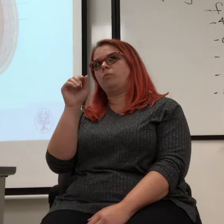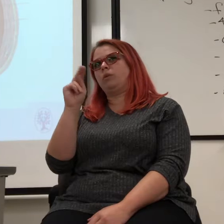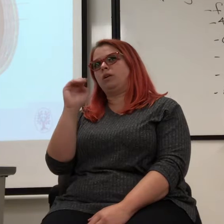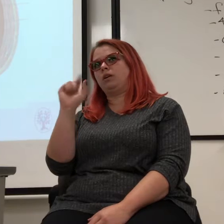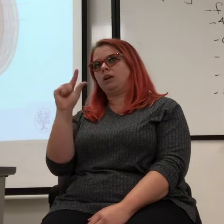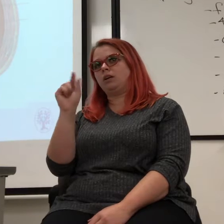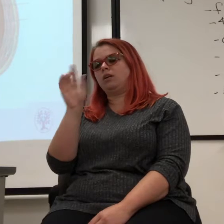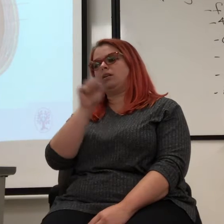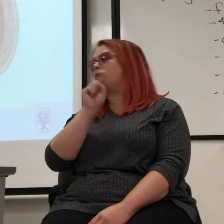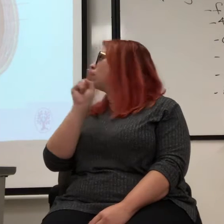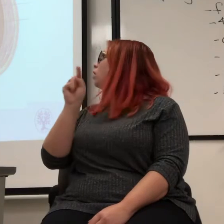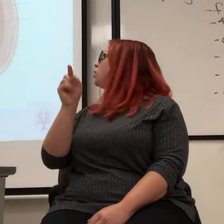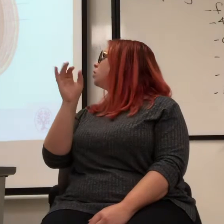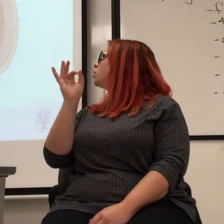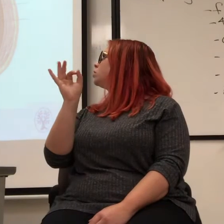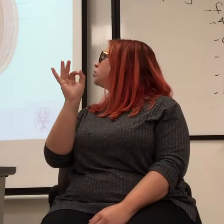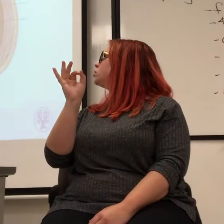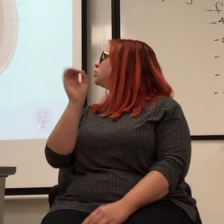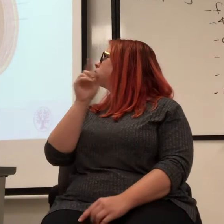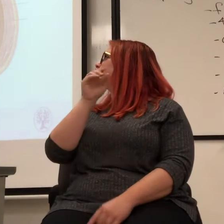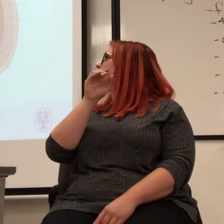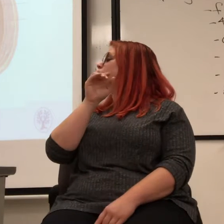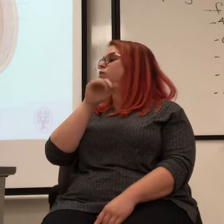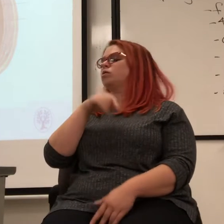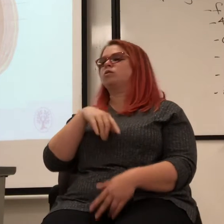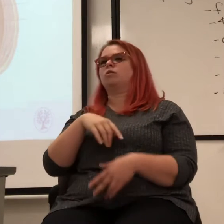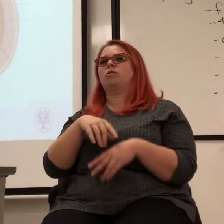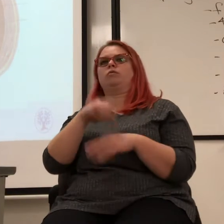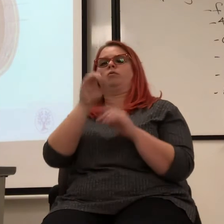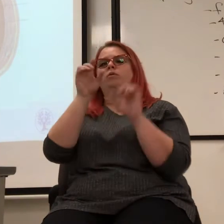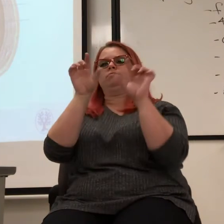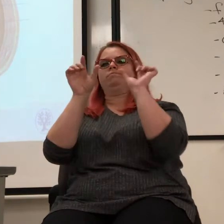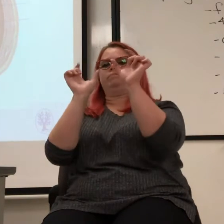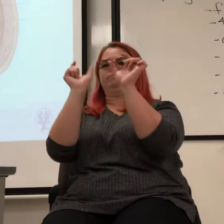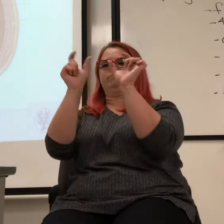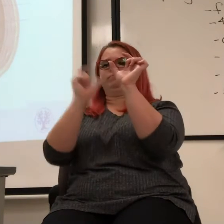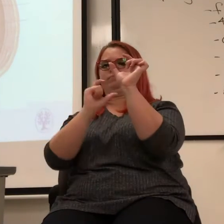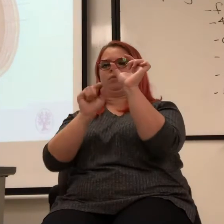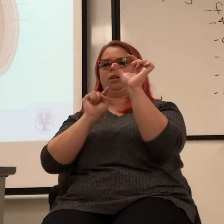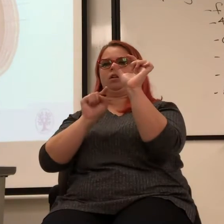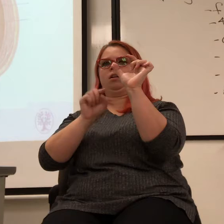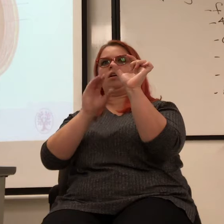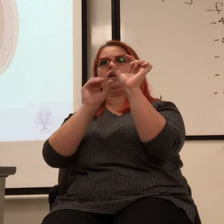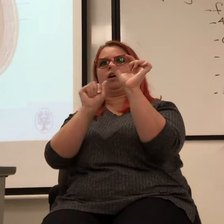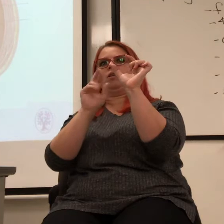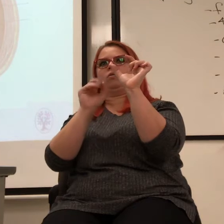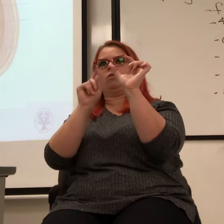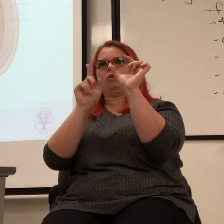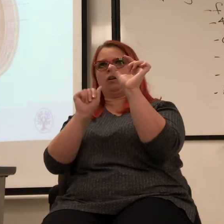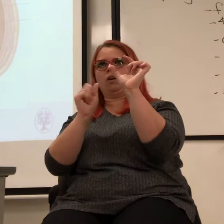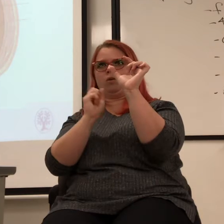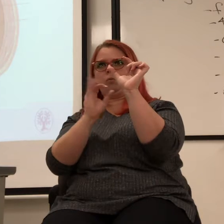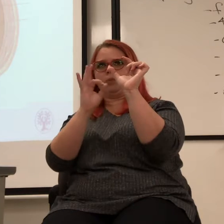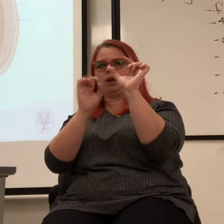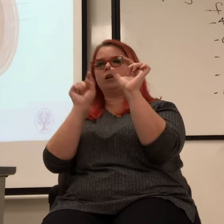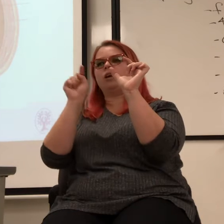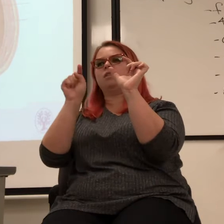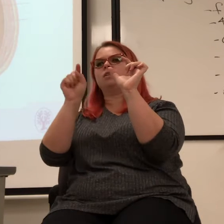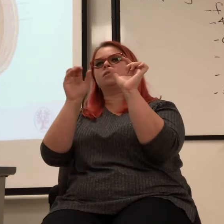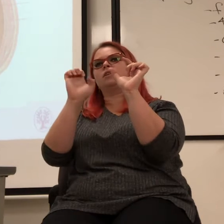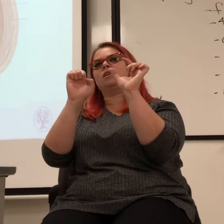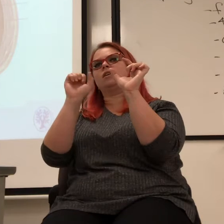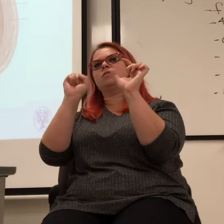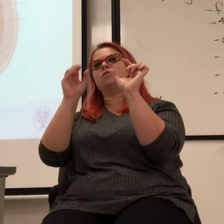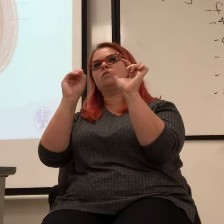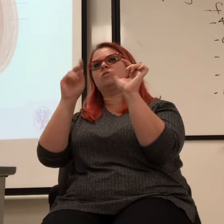the opening for the aorta, the opening for the aorta is here. That's the esophageal opening. Okay, so to look from